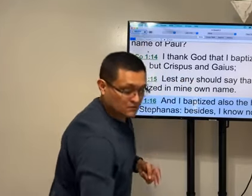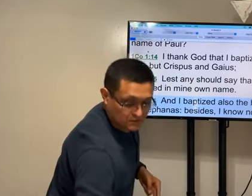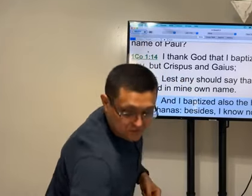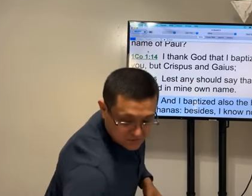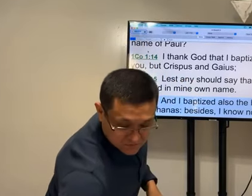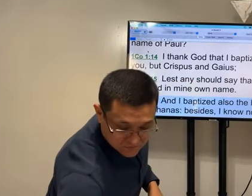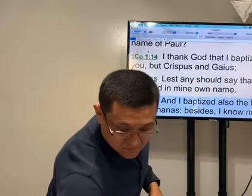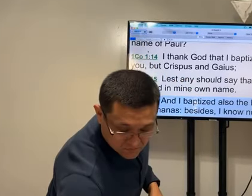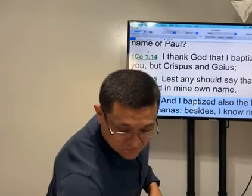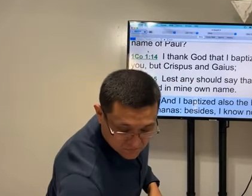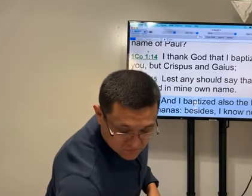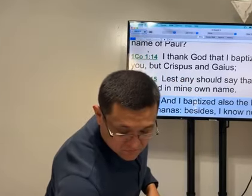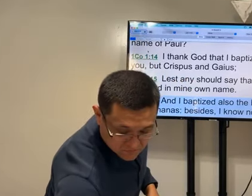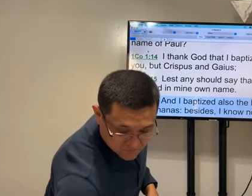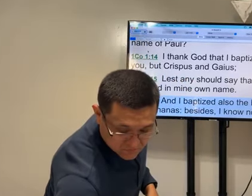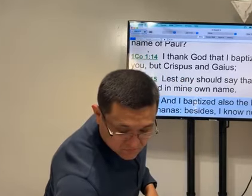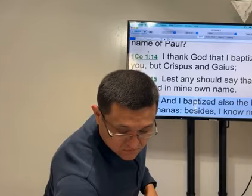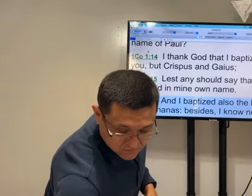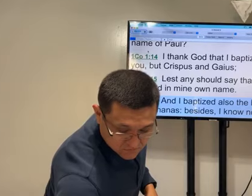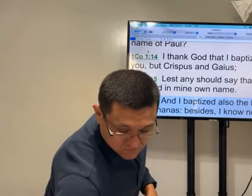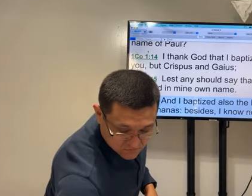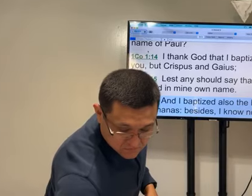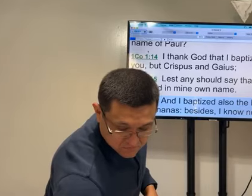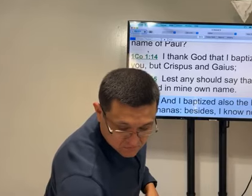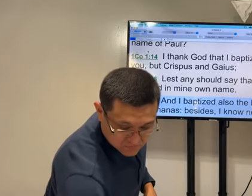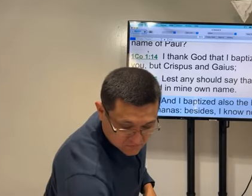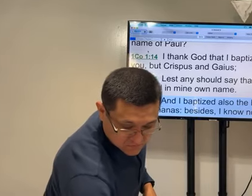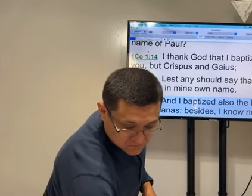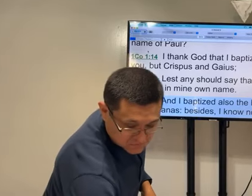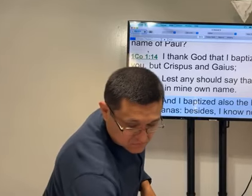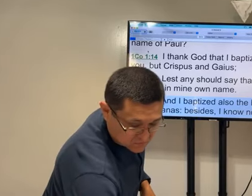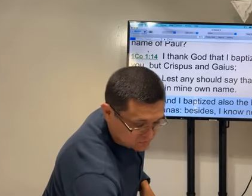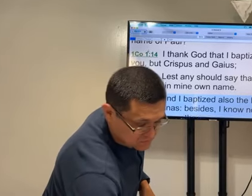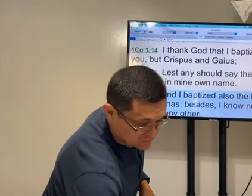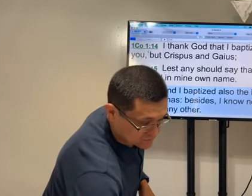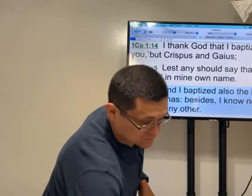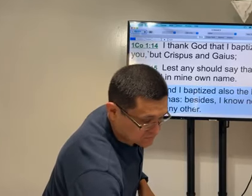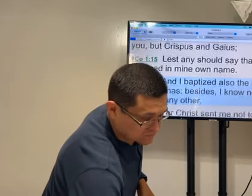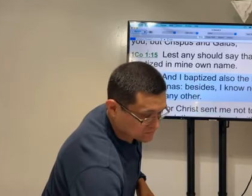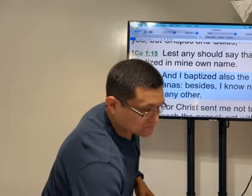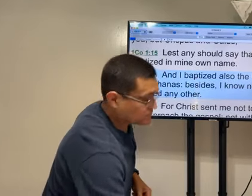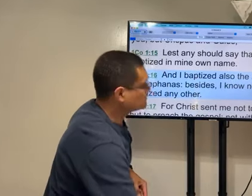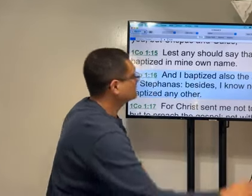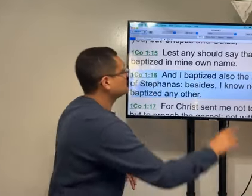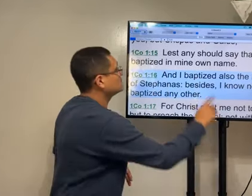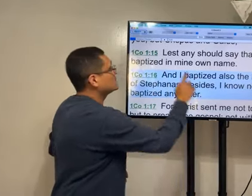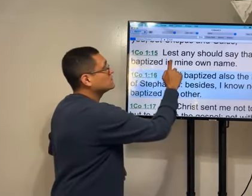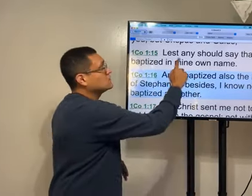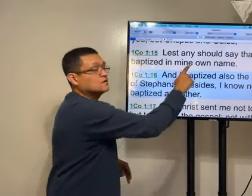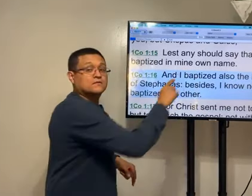So again, he could have been speaking, we don't know the exact number, but say 200 people. He's saying, I baptized none of you except these two